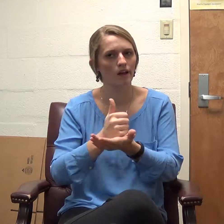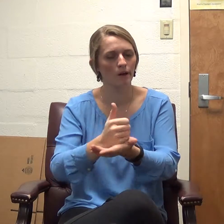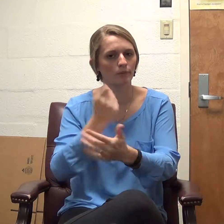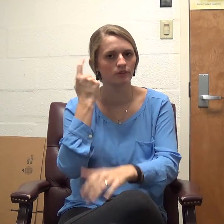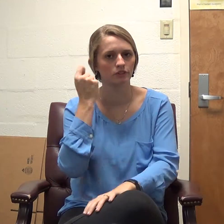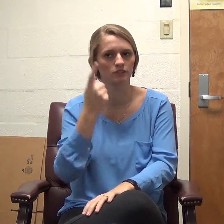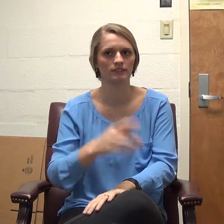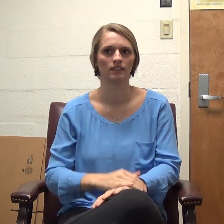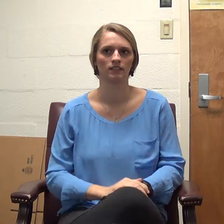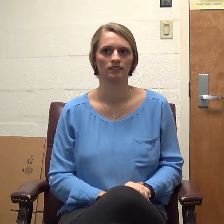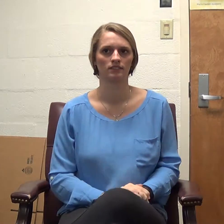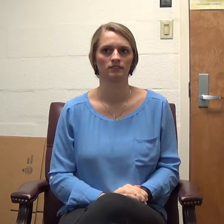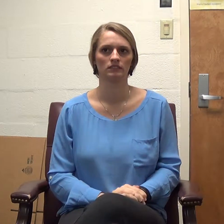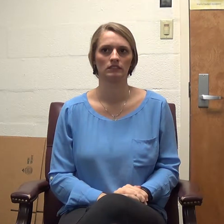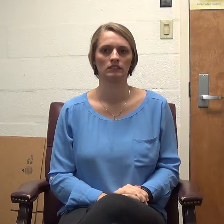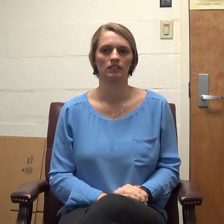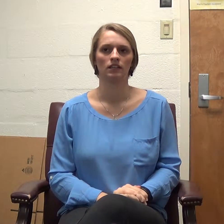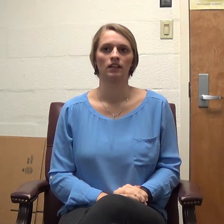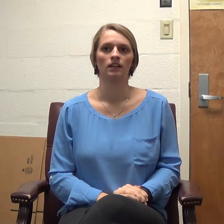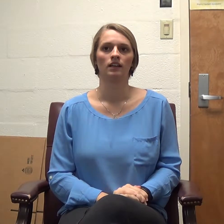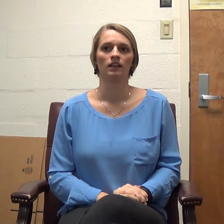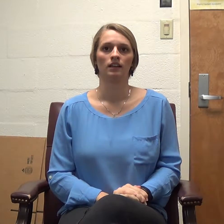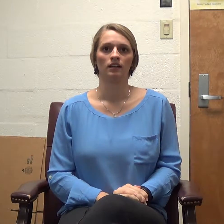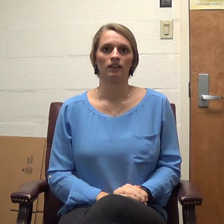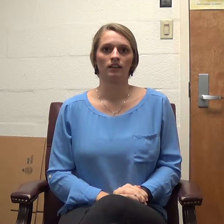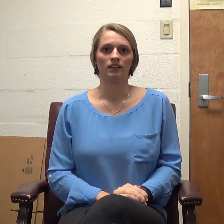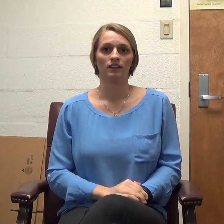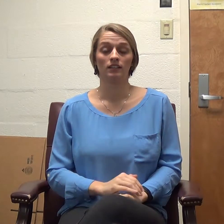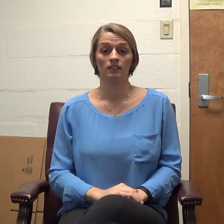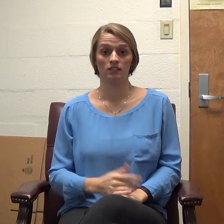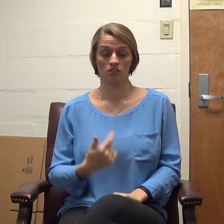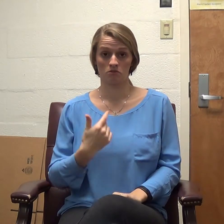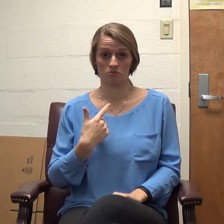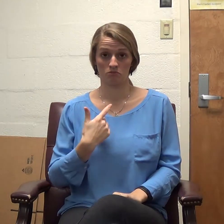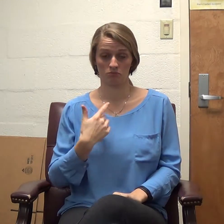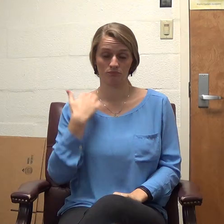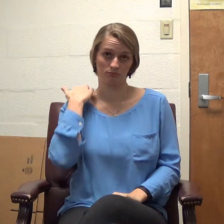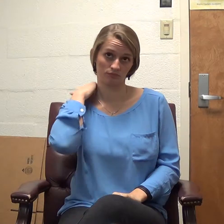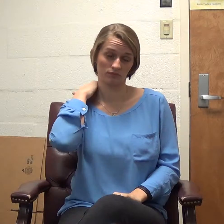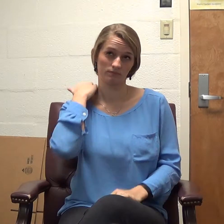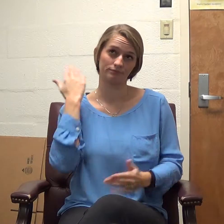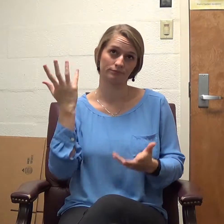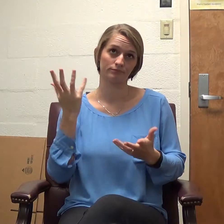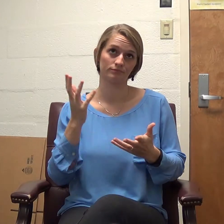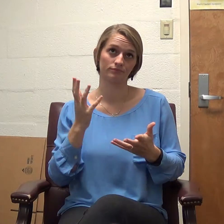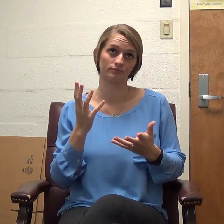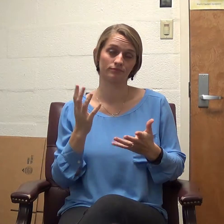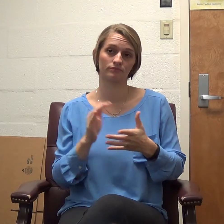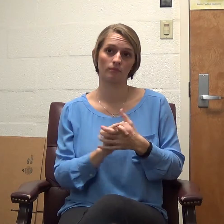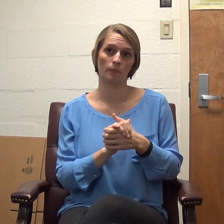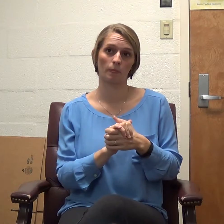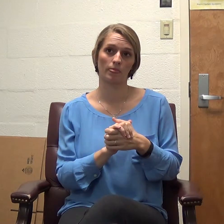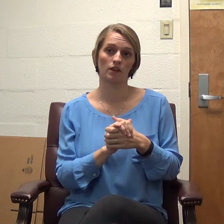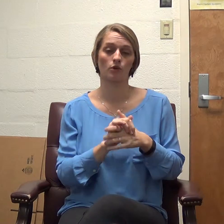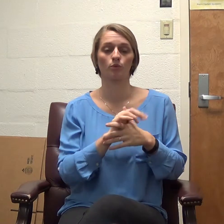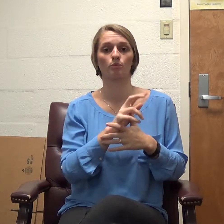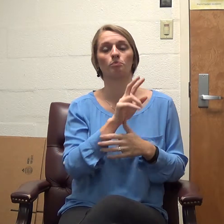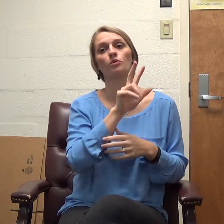It's not erasing. Oh, there you go. So if I were to ask you, let's do 3 to the 4th